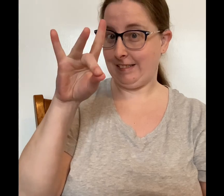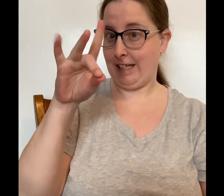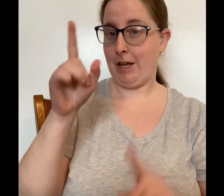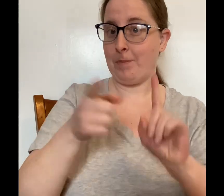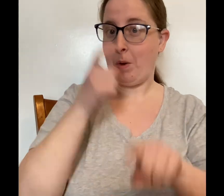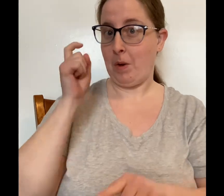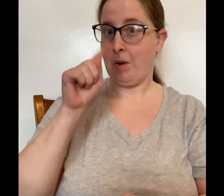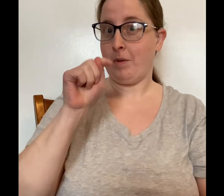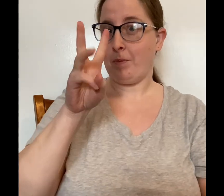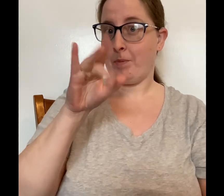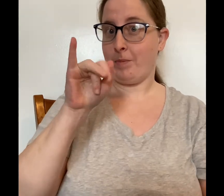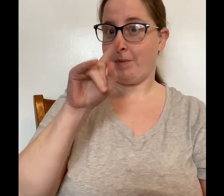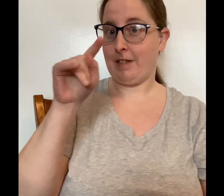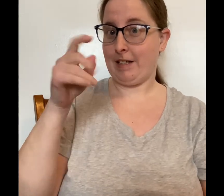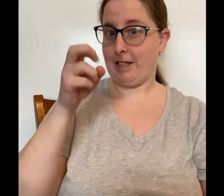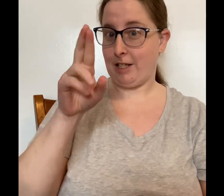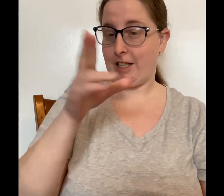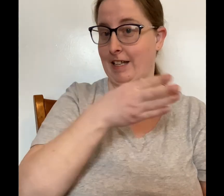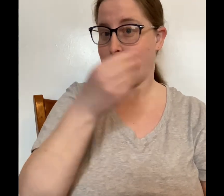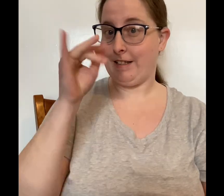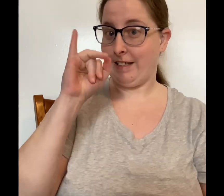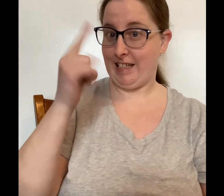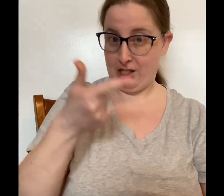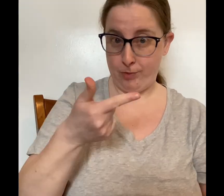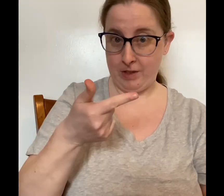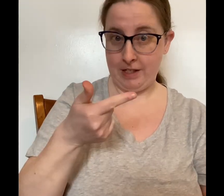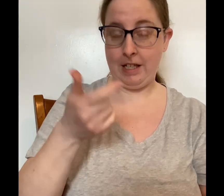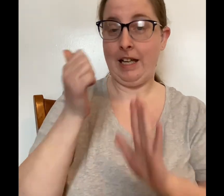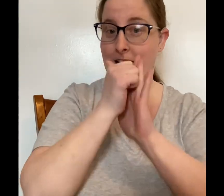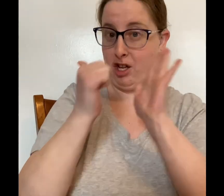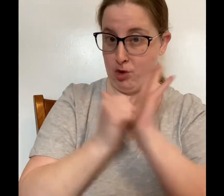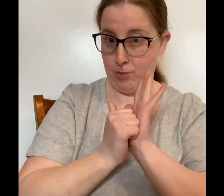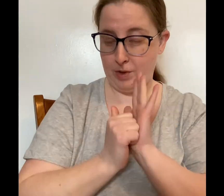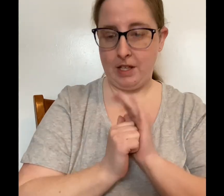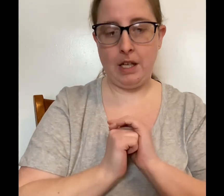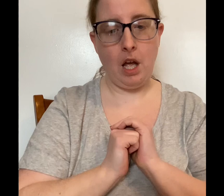CSI68 on Twitter and Instagram accounts.